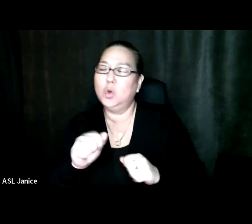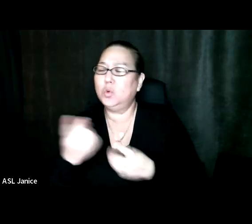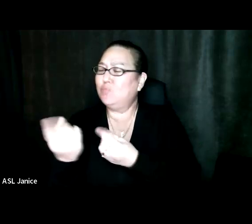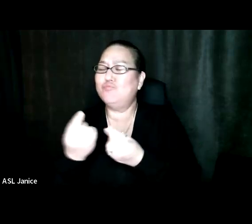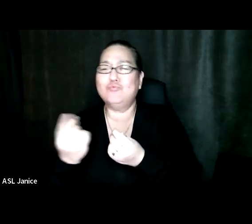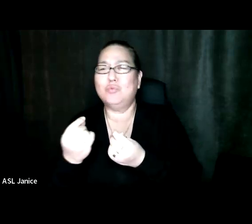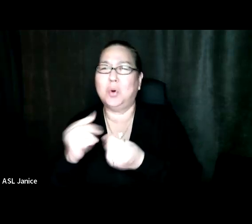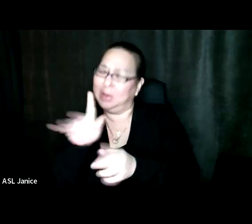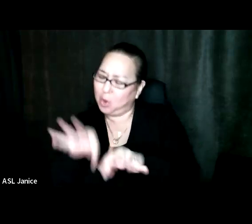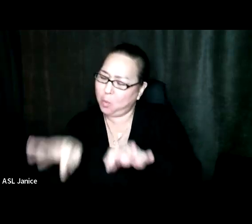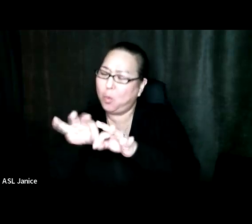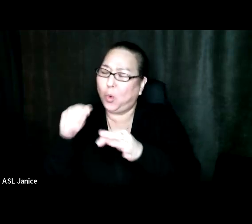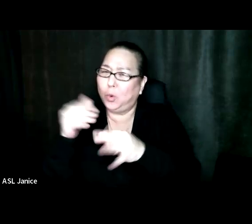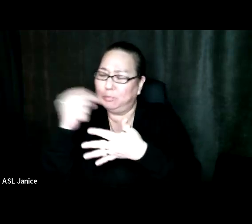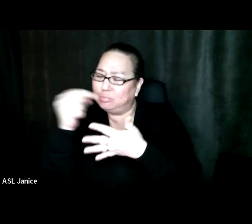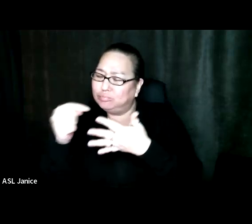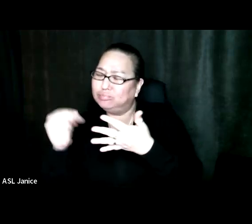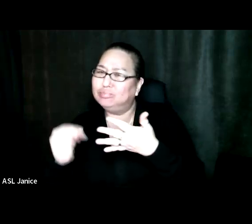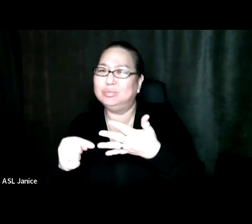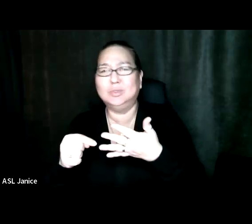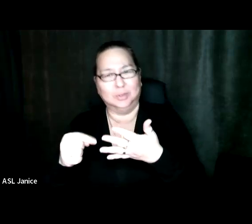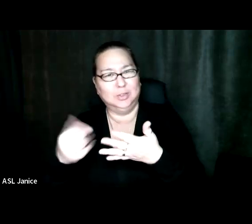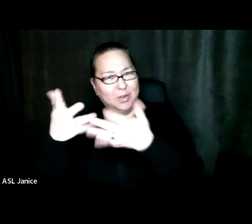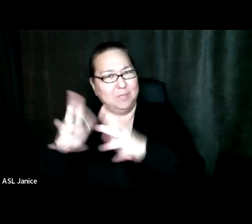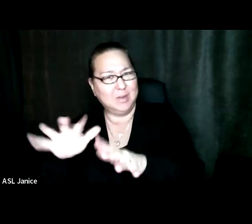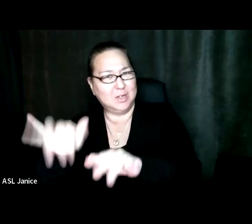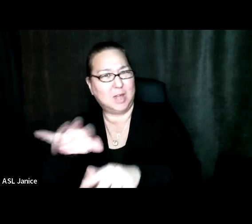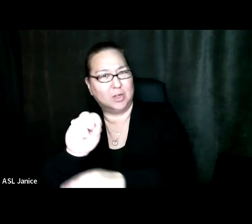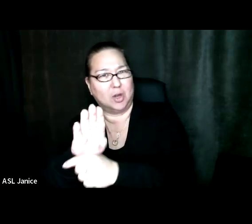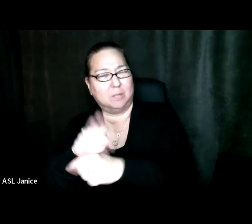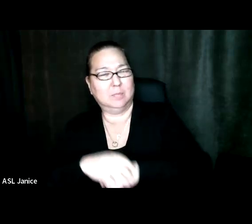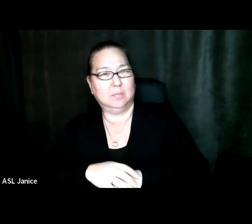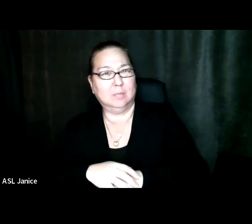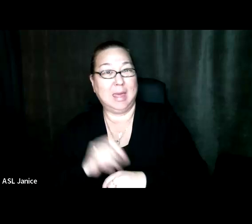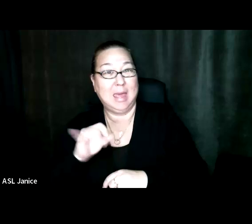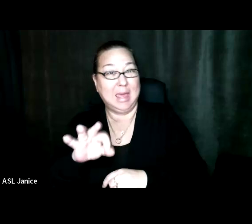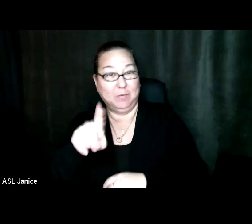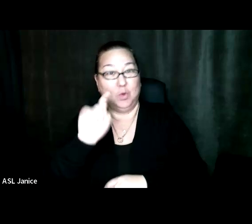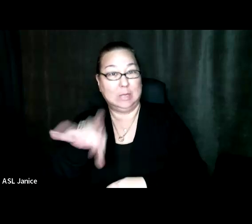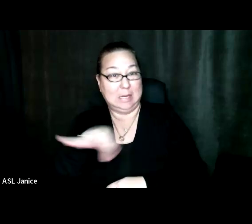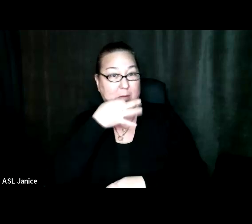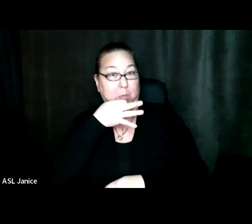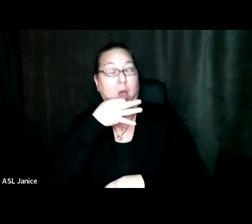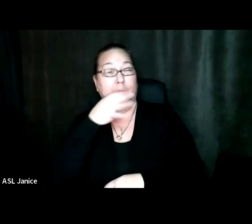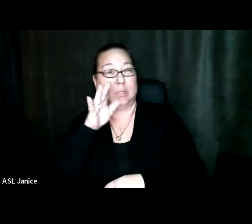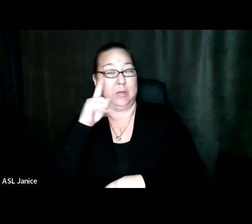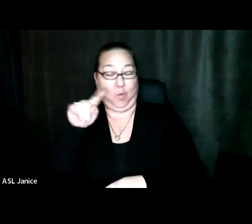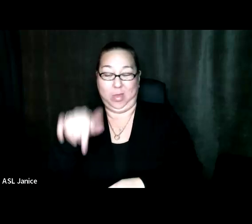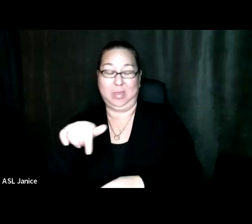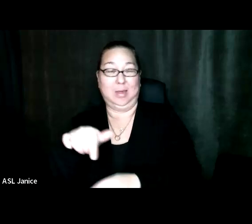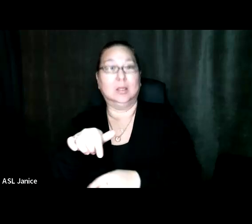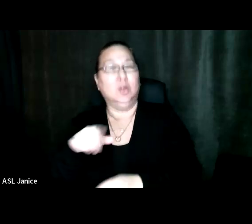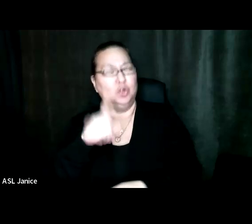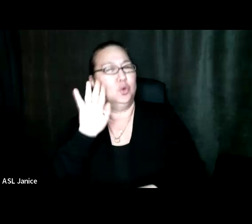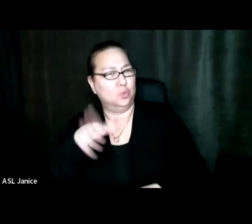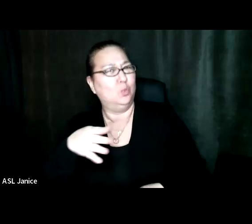ideas are important to consider when doing so. If a job required competency in these tasks, you'd surely be hired and you'd be confident you could do the job well,